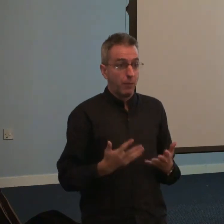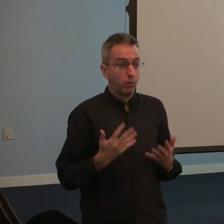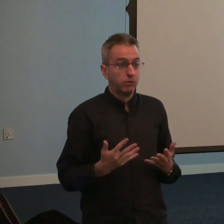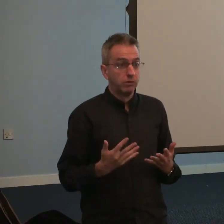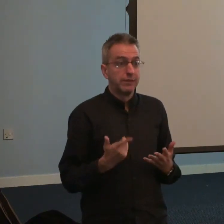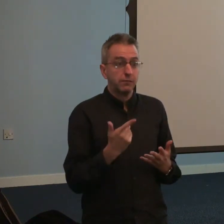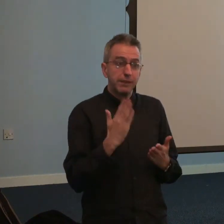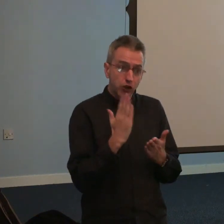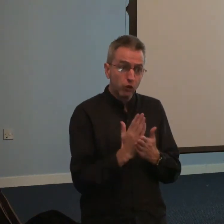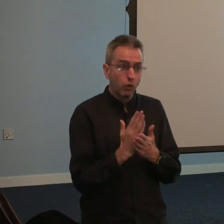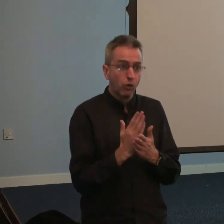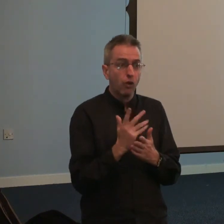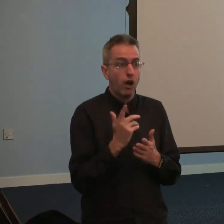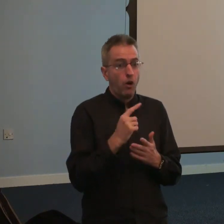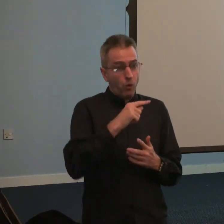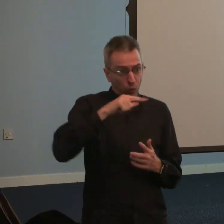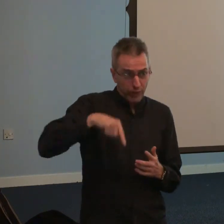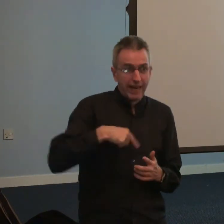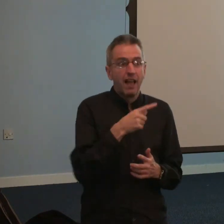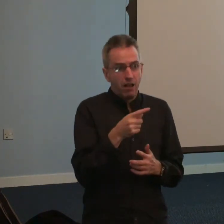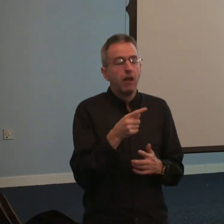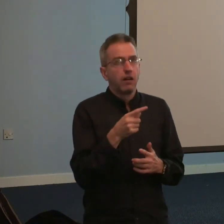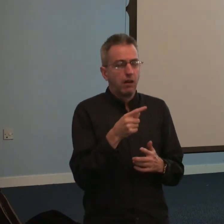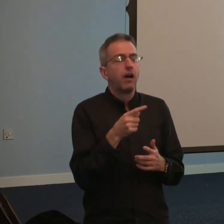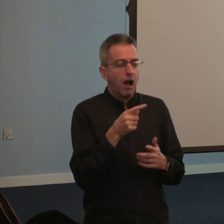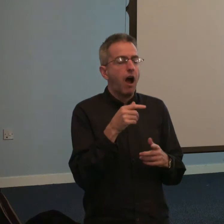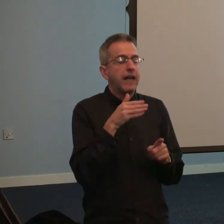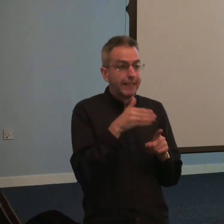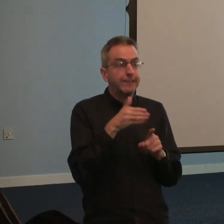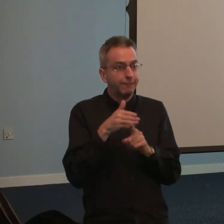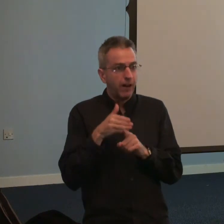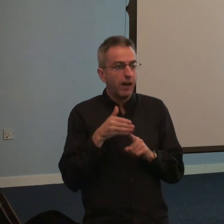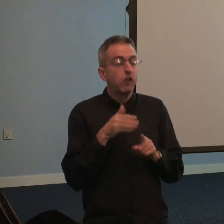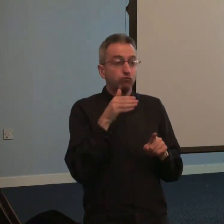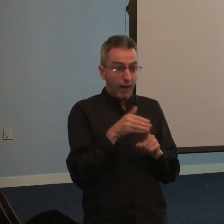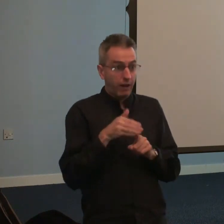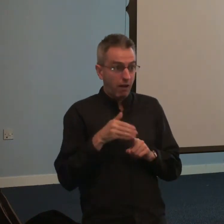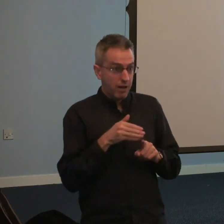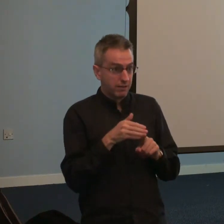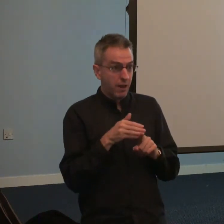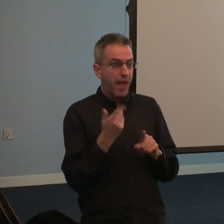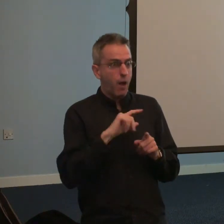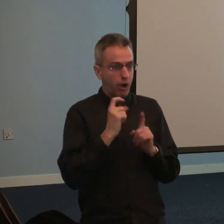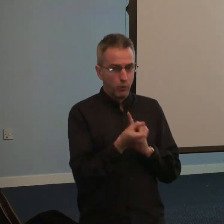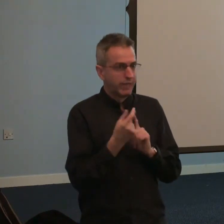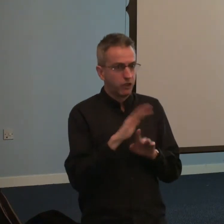big challenge for deaf studies at the moment is to make sure that we are identifying